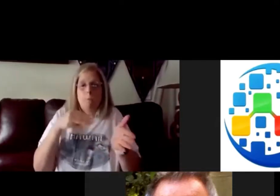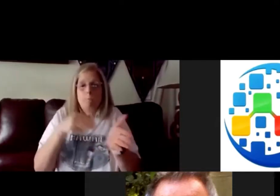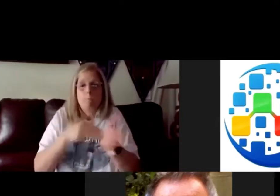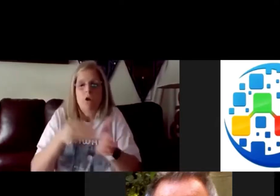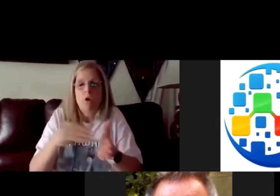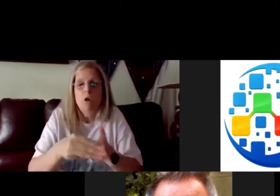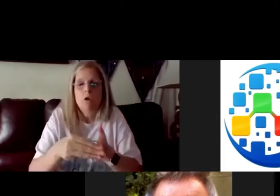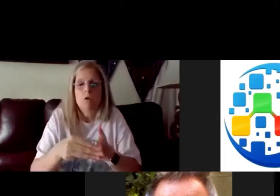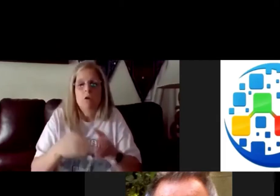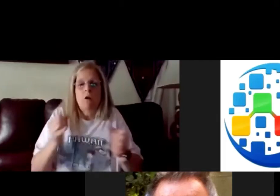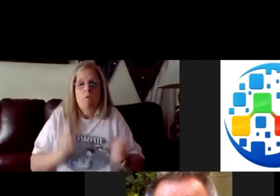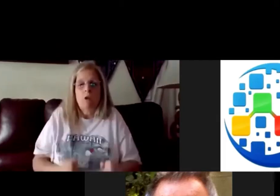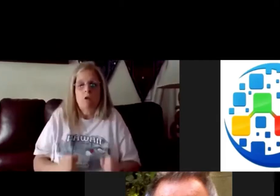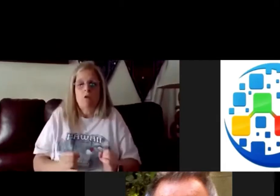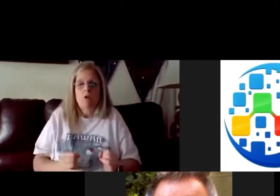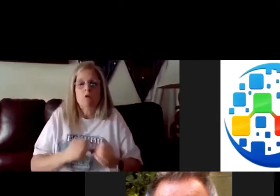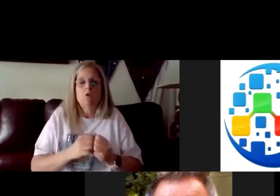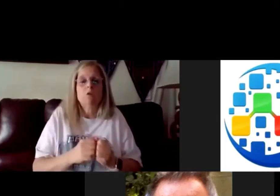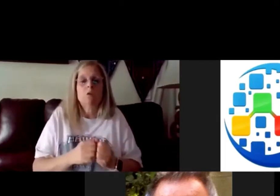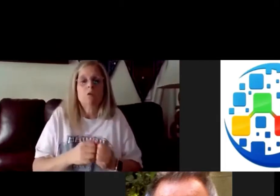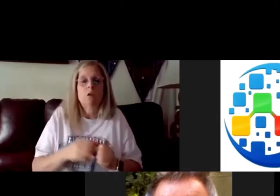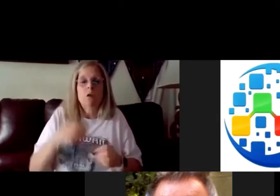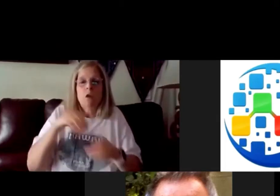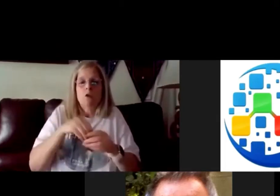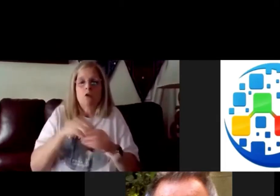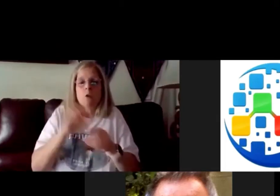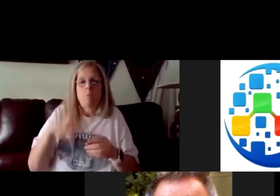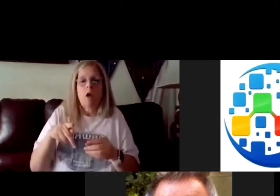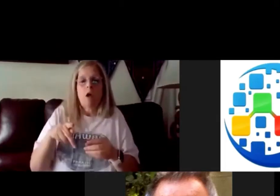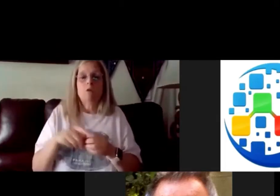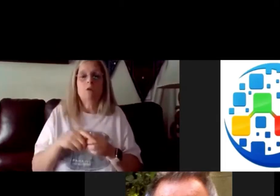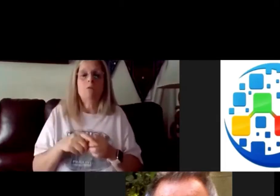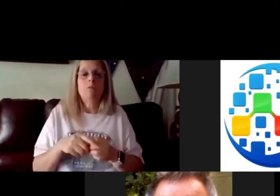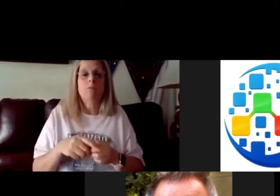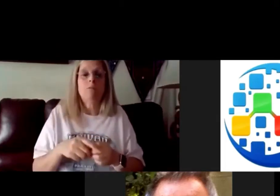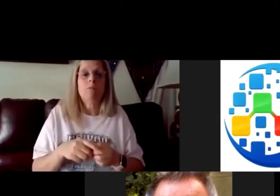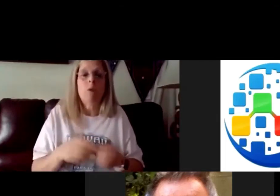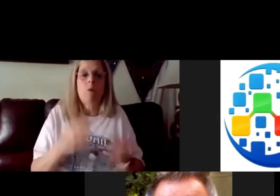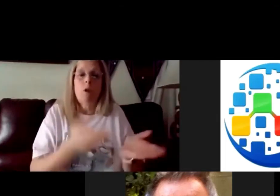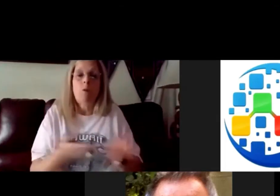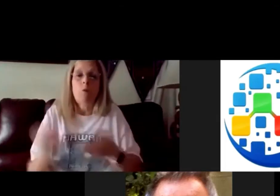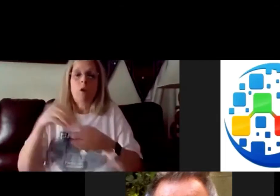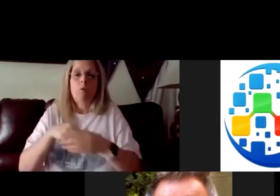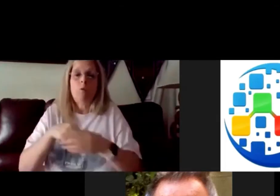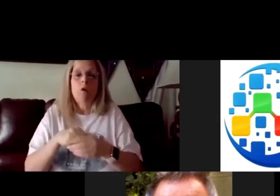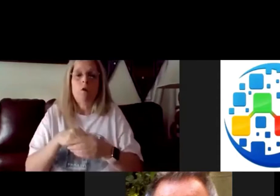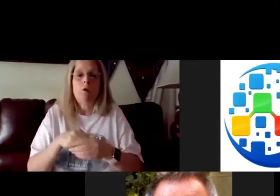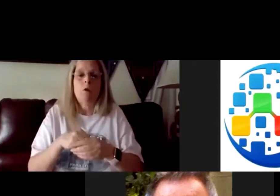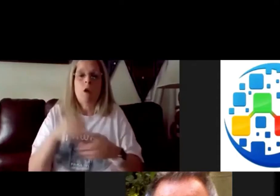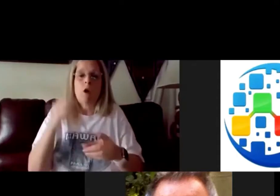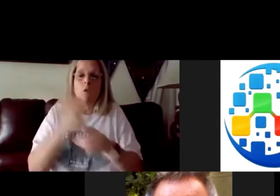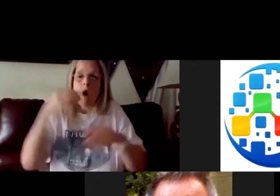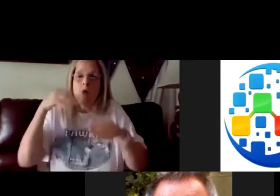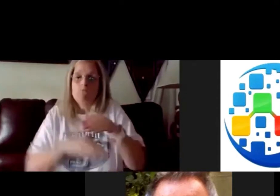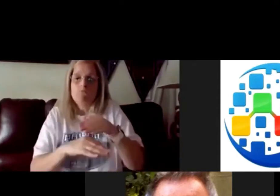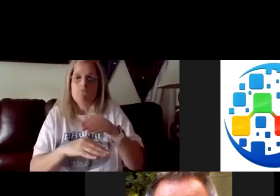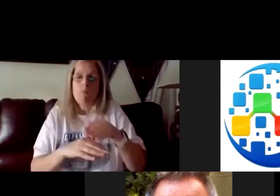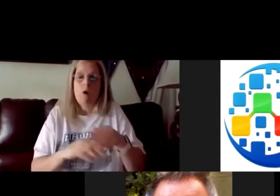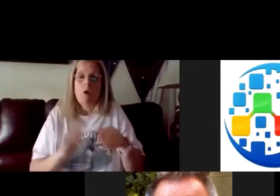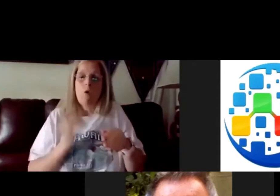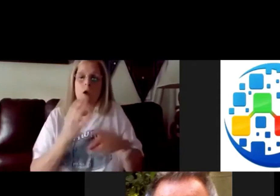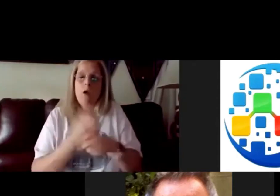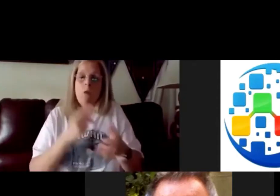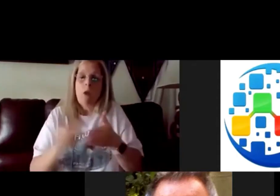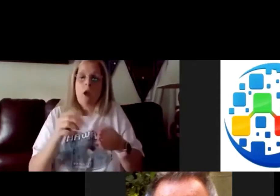of individuals into Onpassive. And as they bring them in, they go right underneath us and we get paid off of that